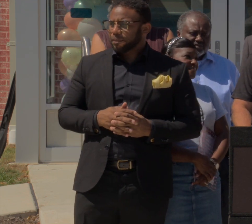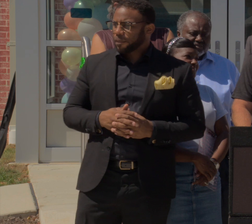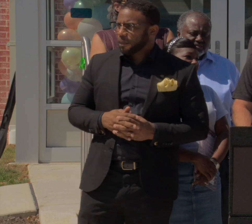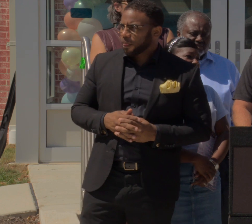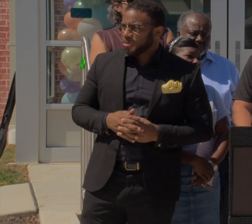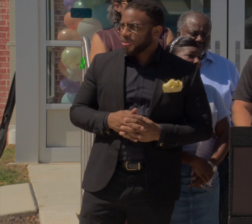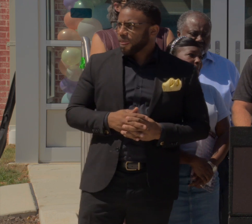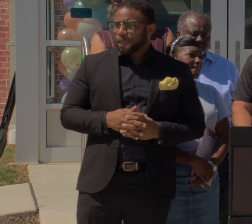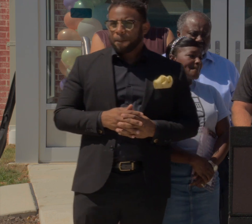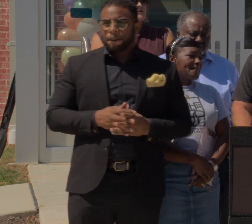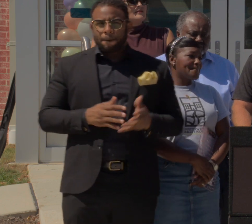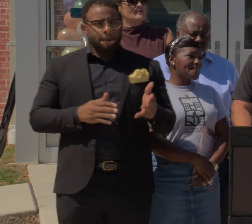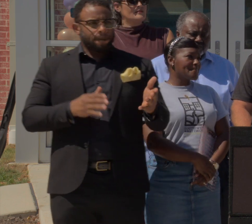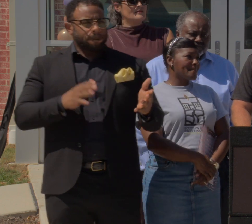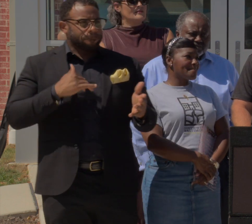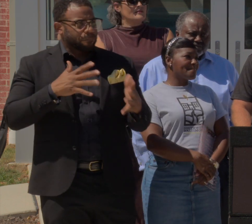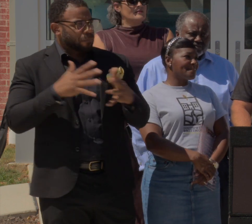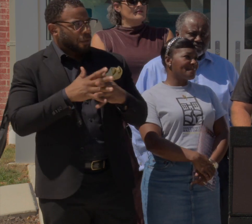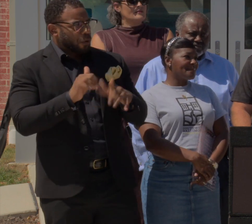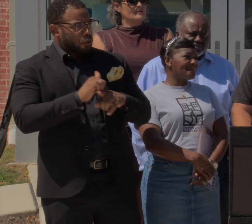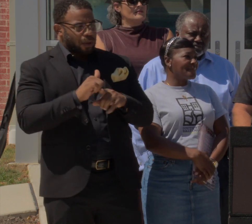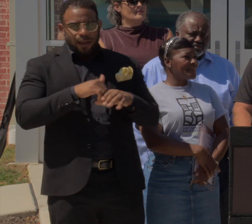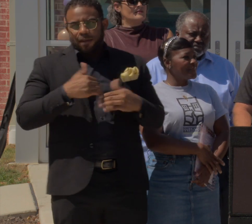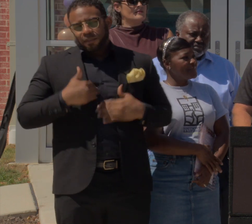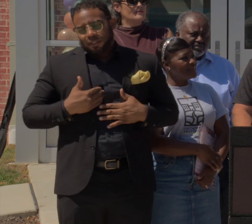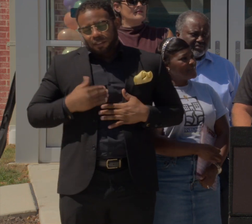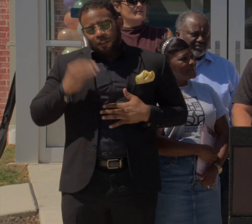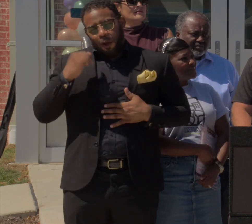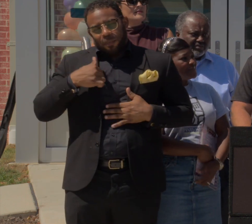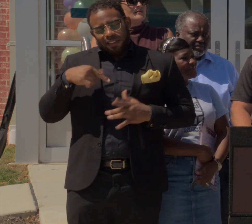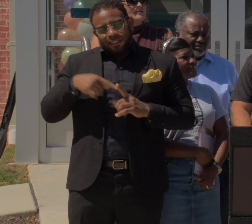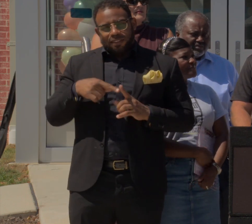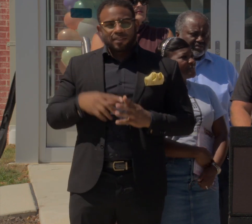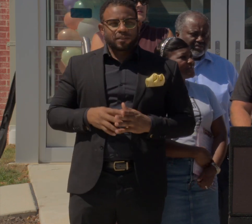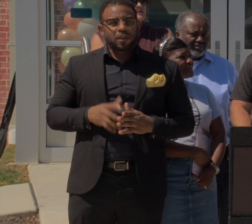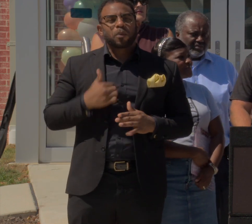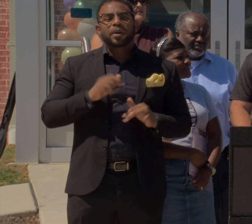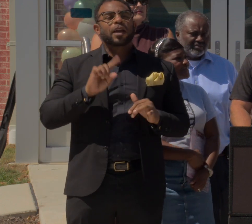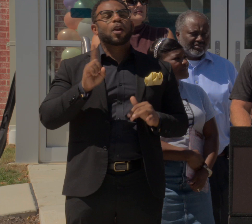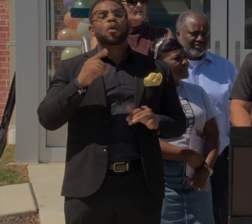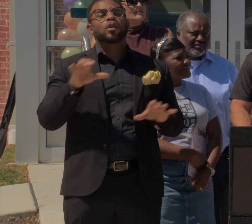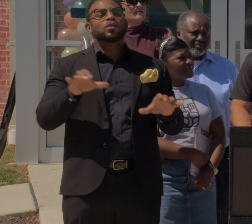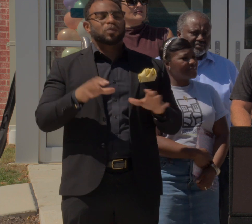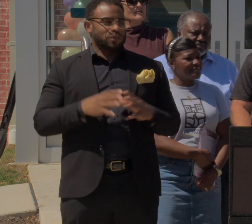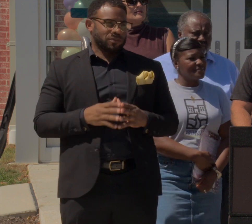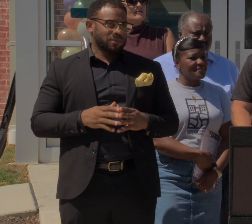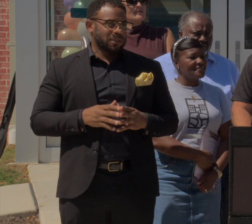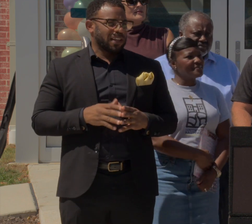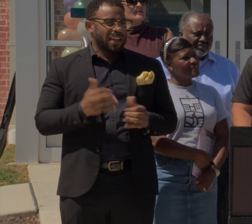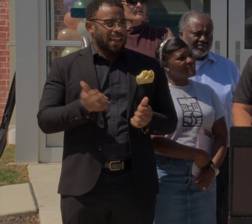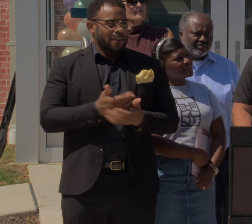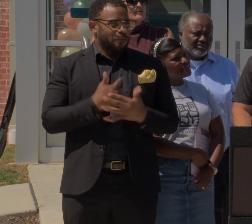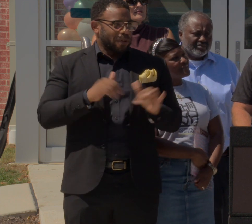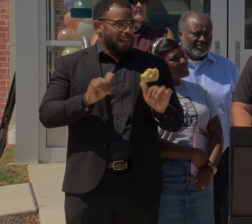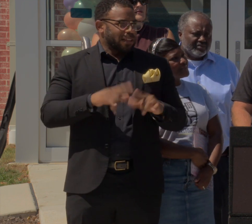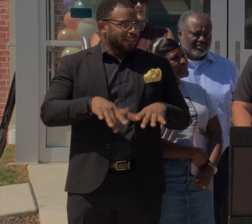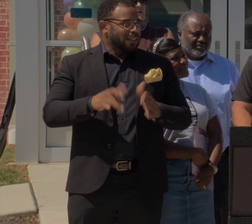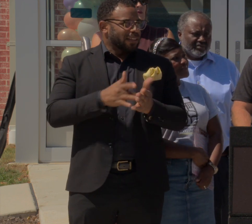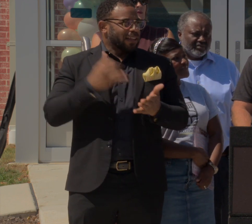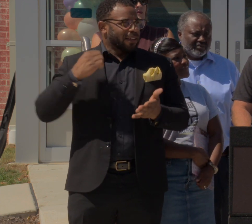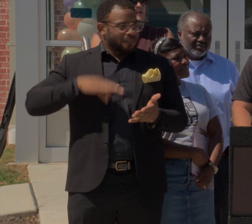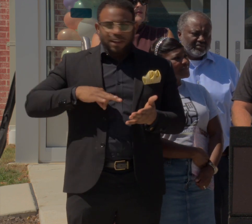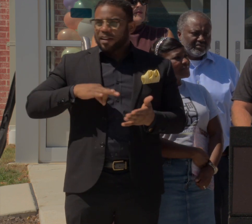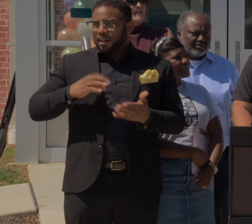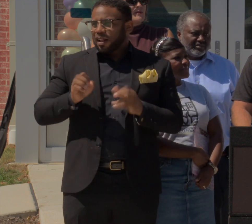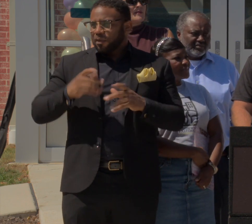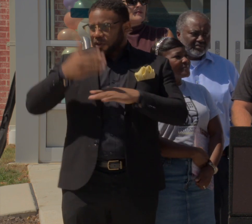here. And the football training in me has also taught me this, right? We can only do everything we can to take advantage of the